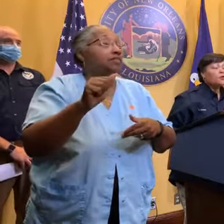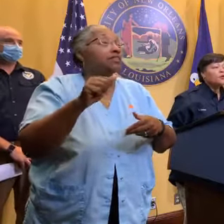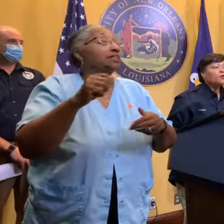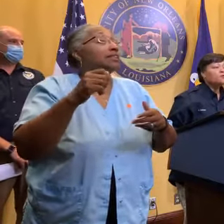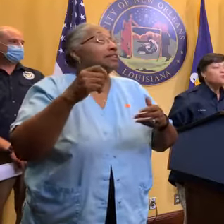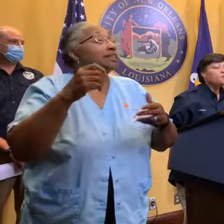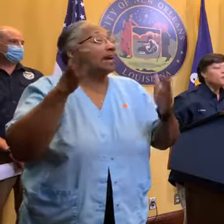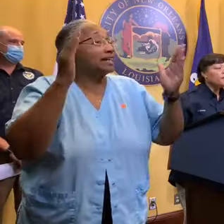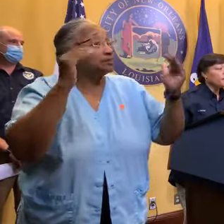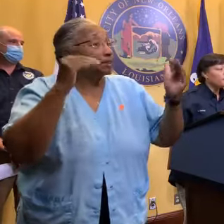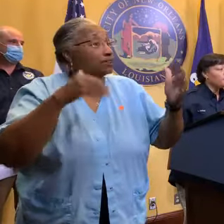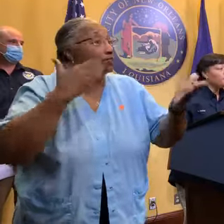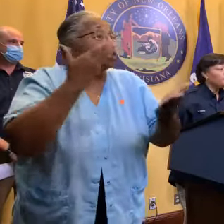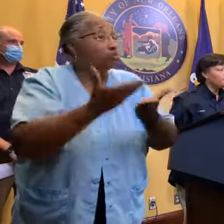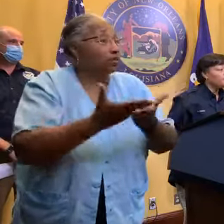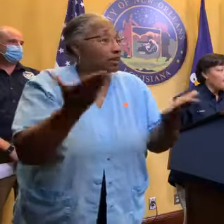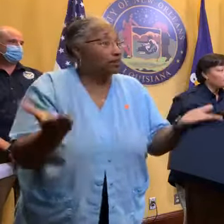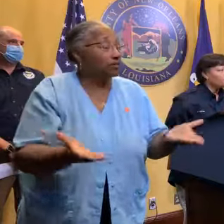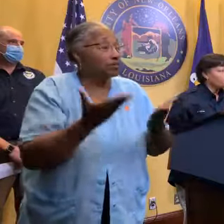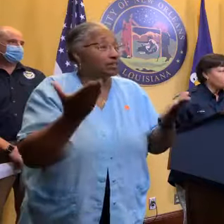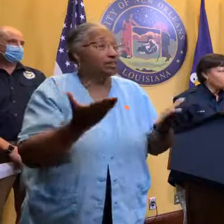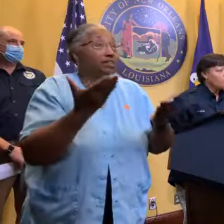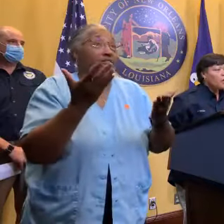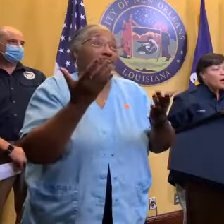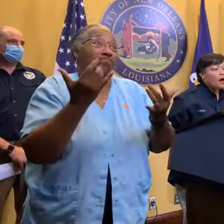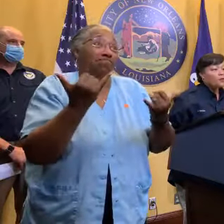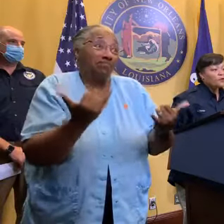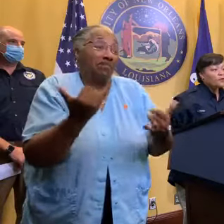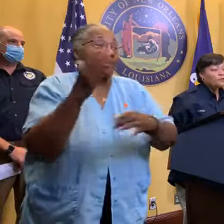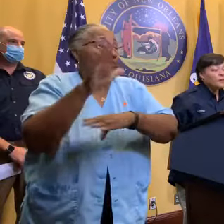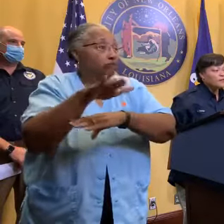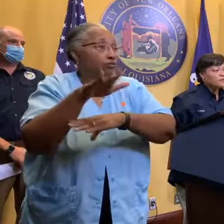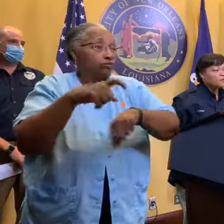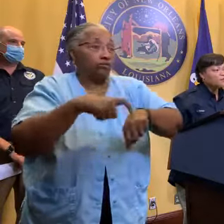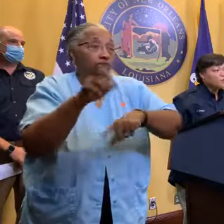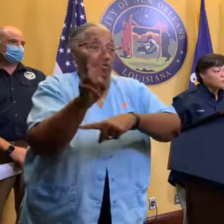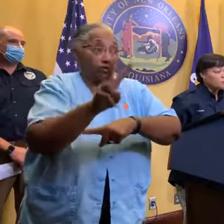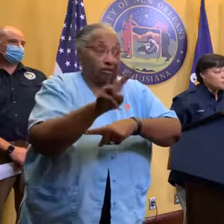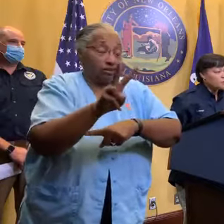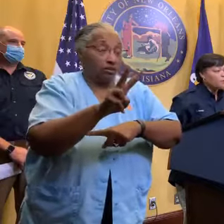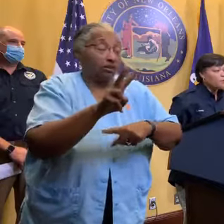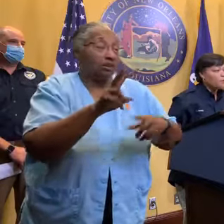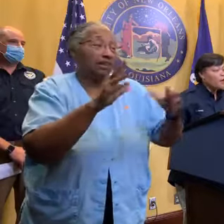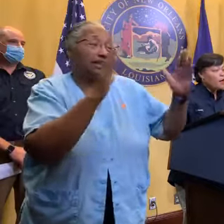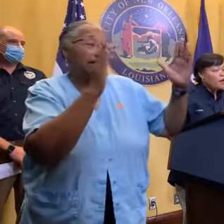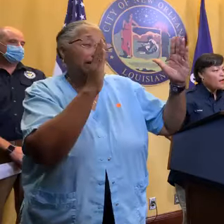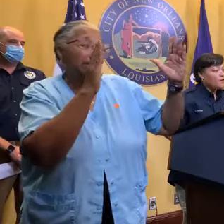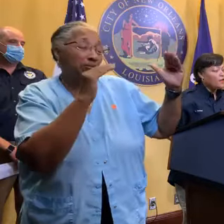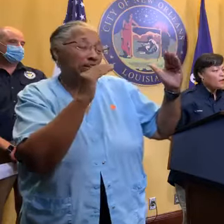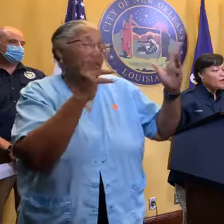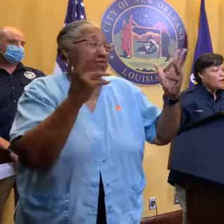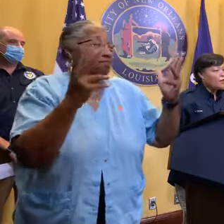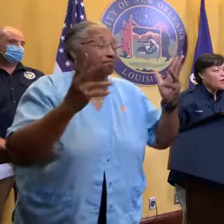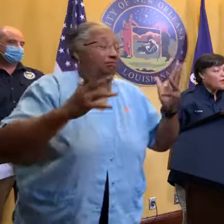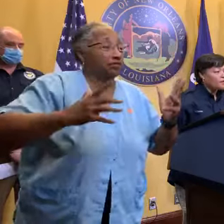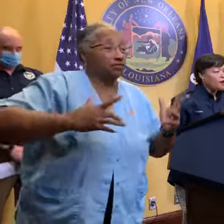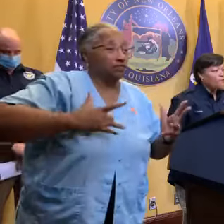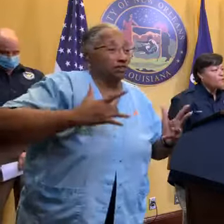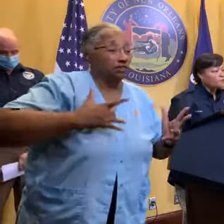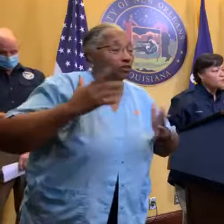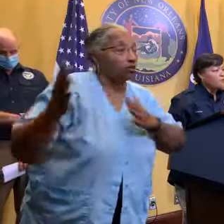as early as 2 p.m. this afternoon, with the expectancy to start to feel the